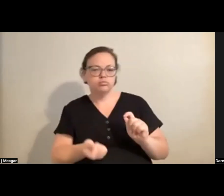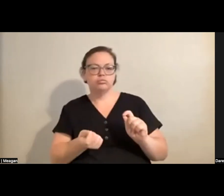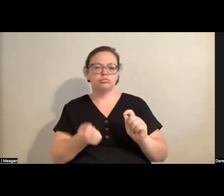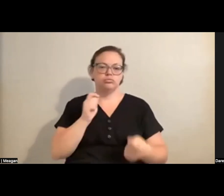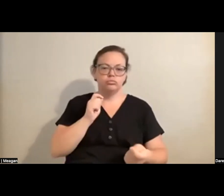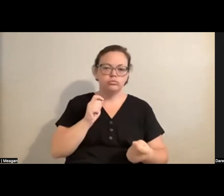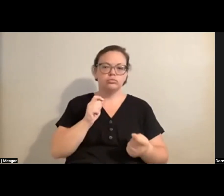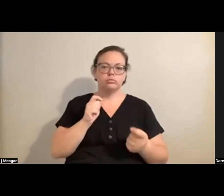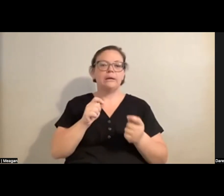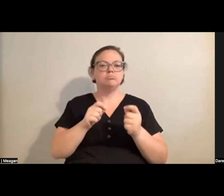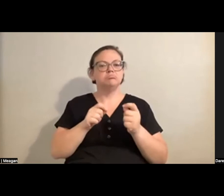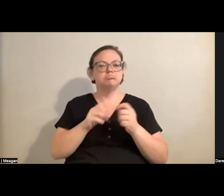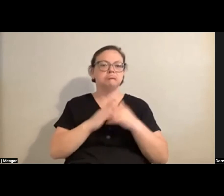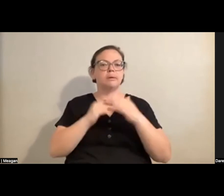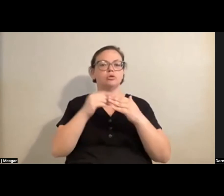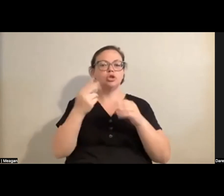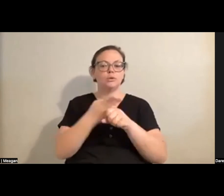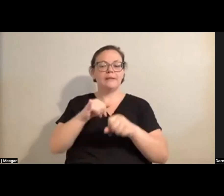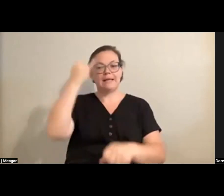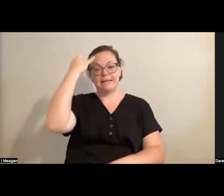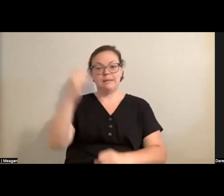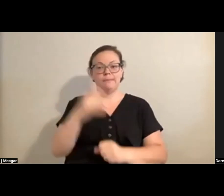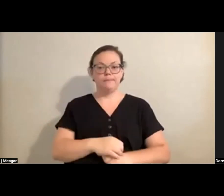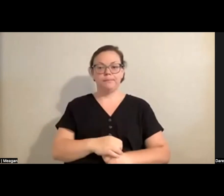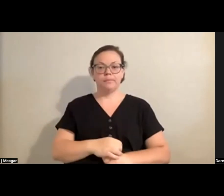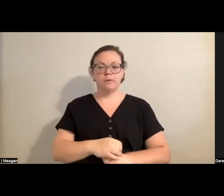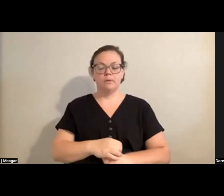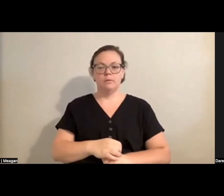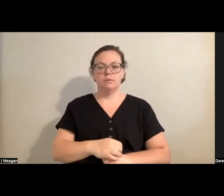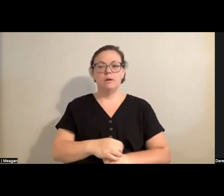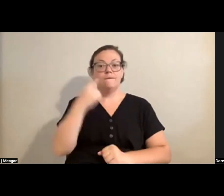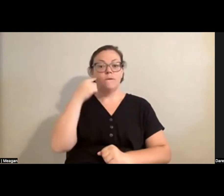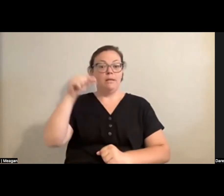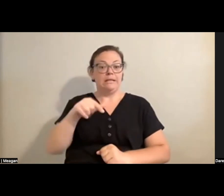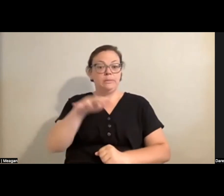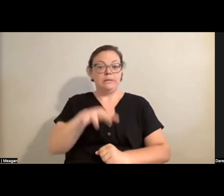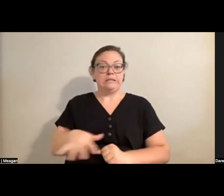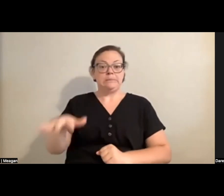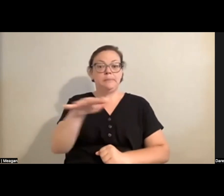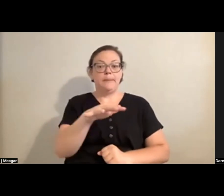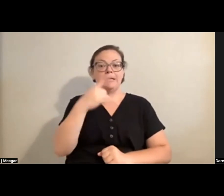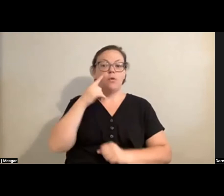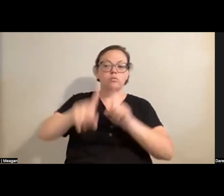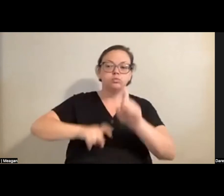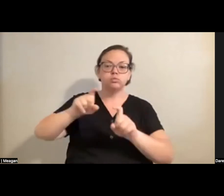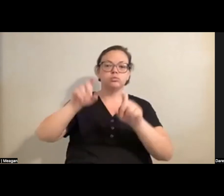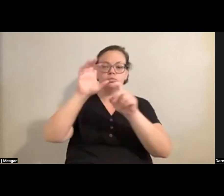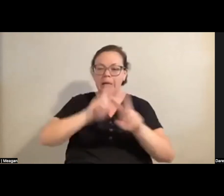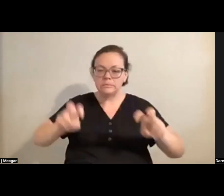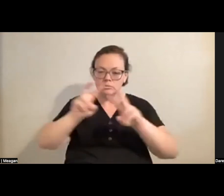world build using this idea. And I would love this for this to be a space of inquiry, exploration, and